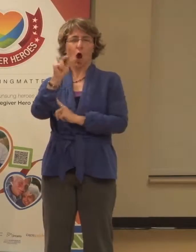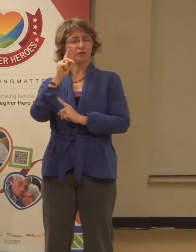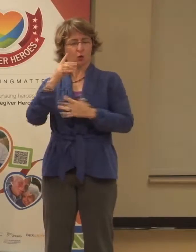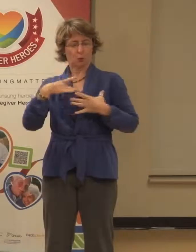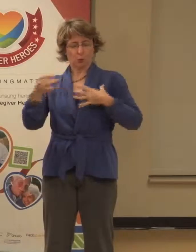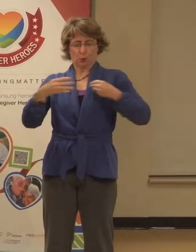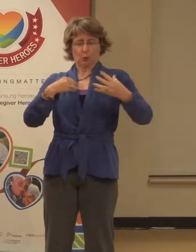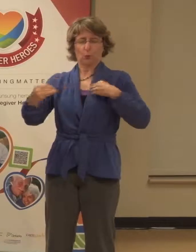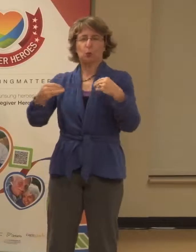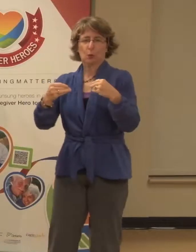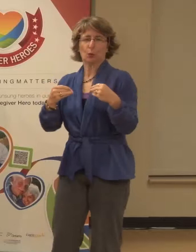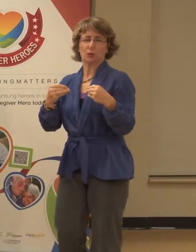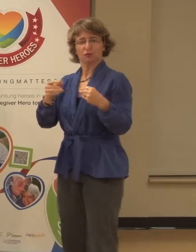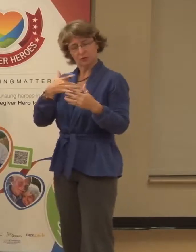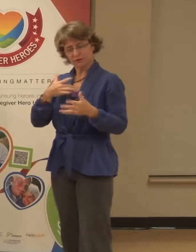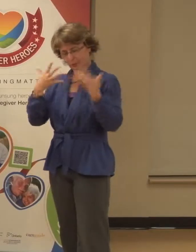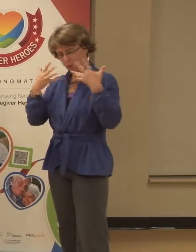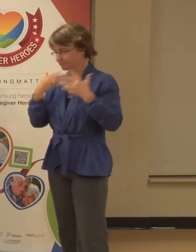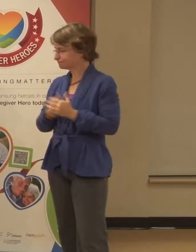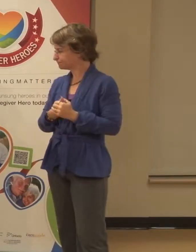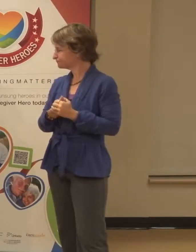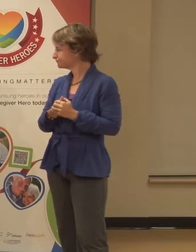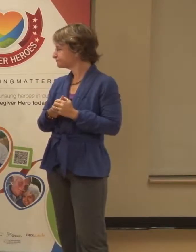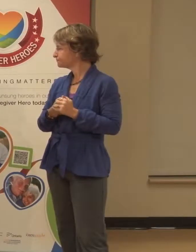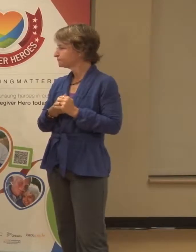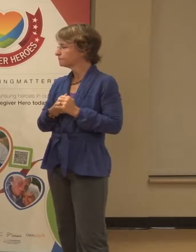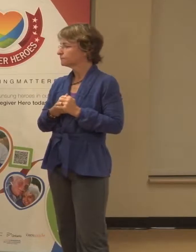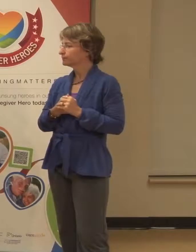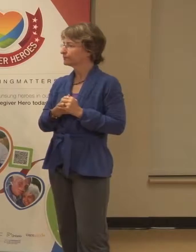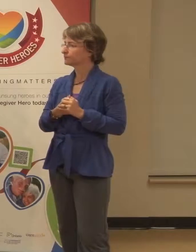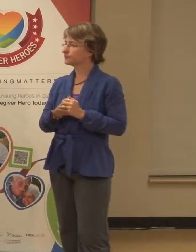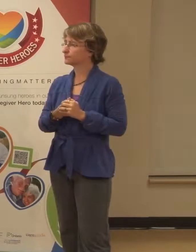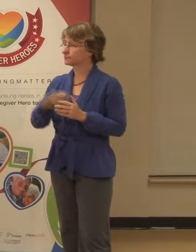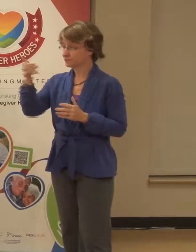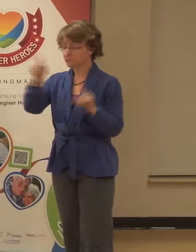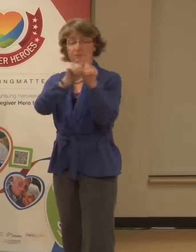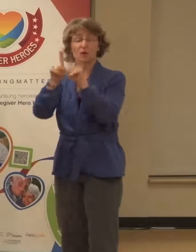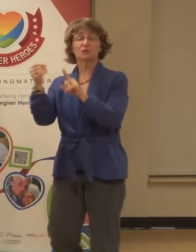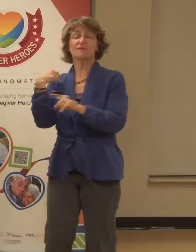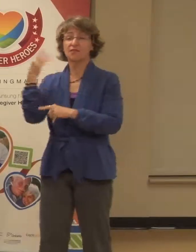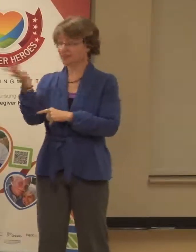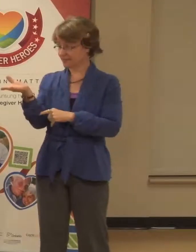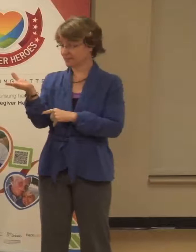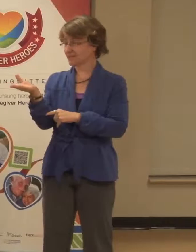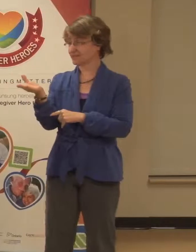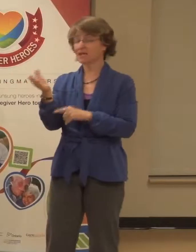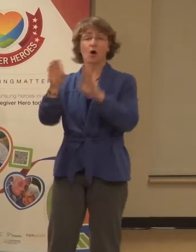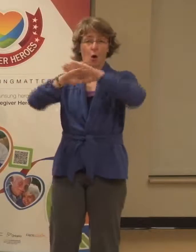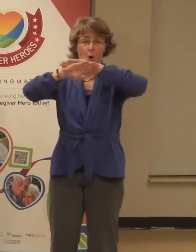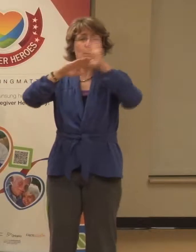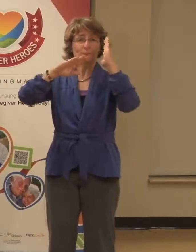100% cotton. We also have this an open